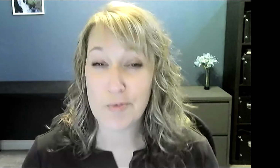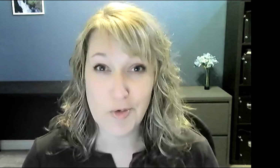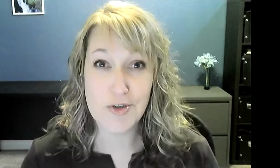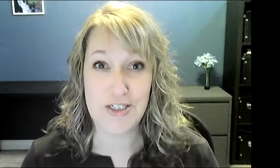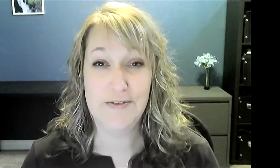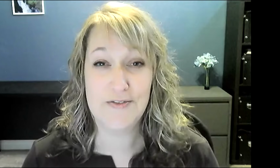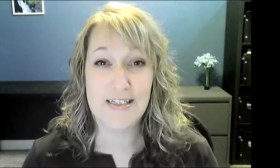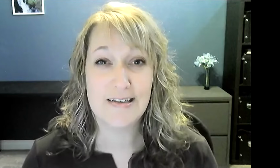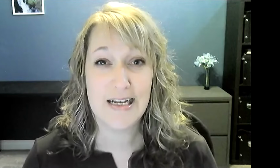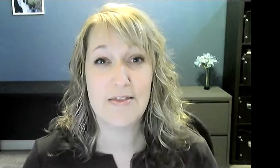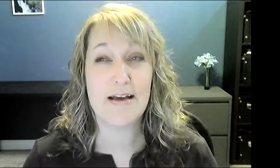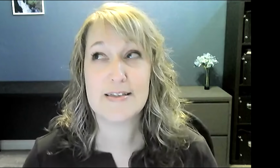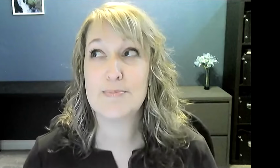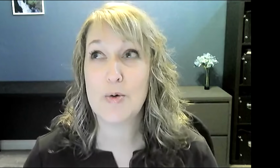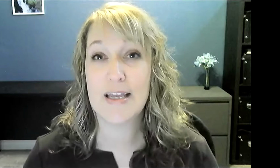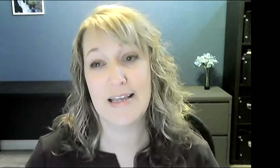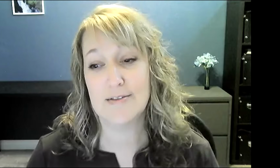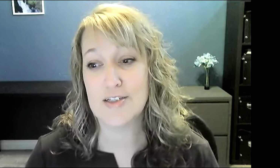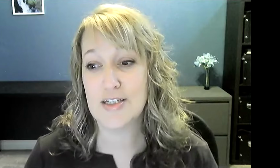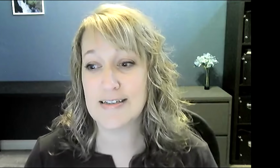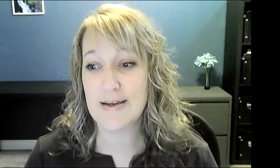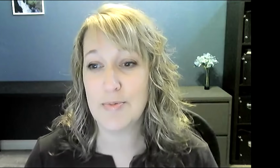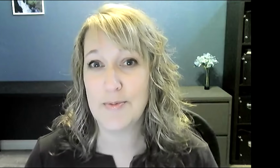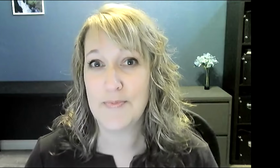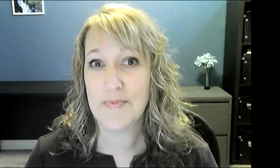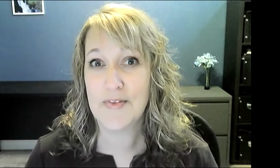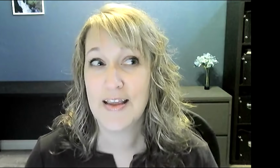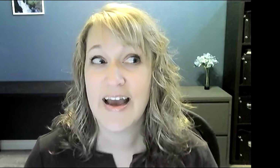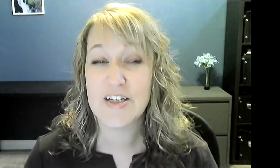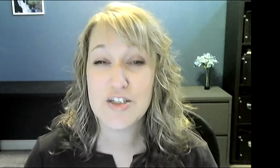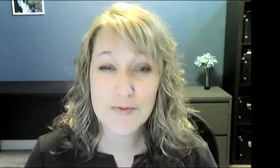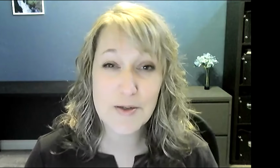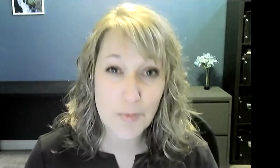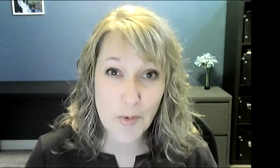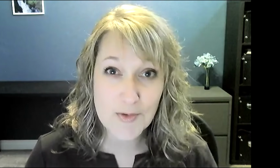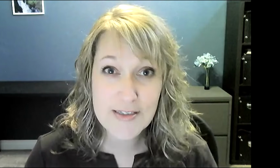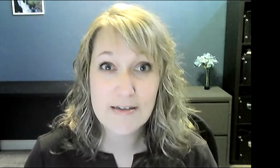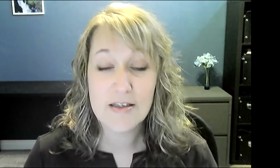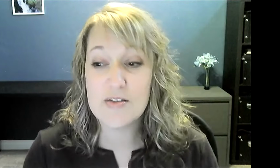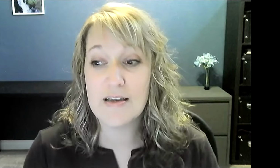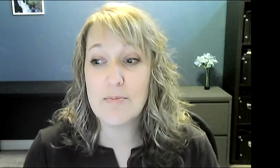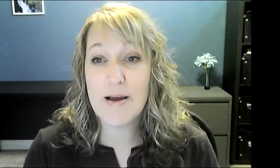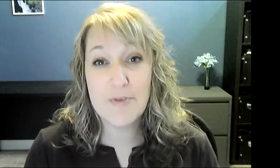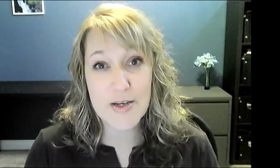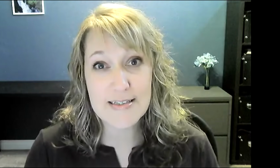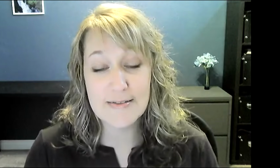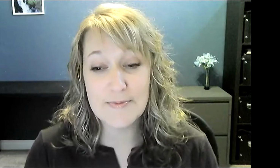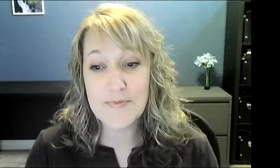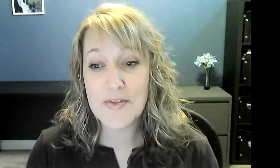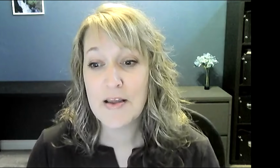role shift in that spoken English example? I shifted roles using my voice.